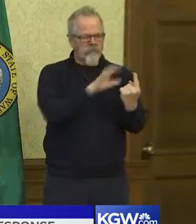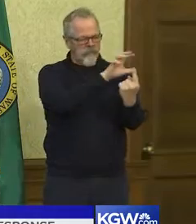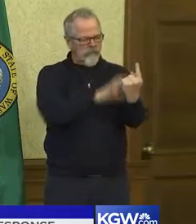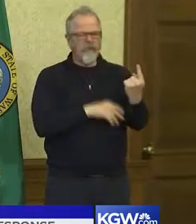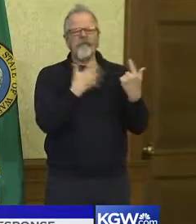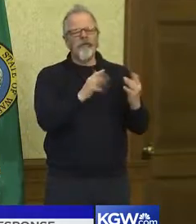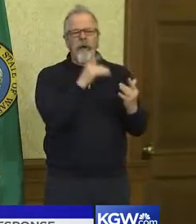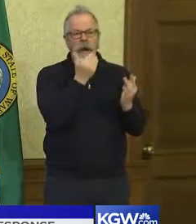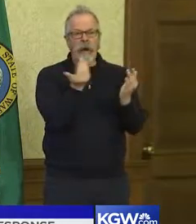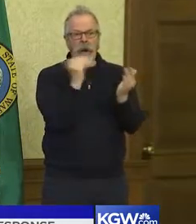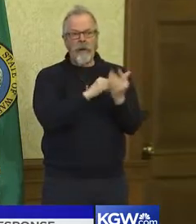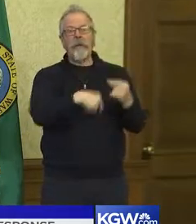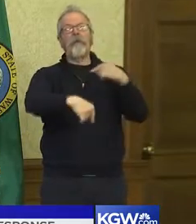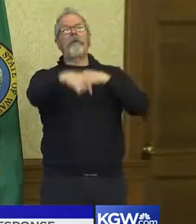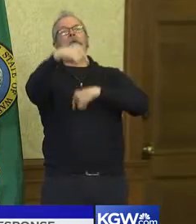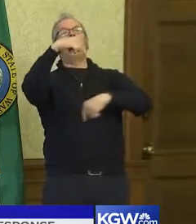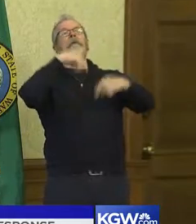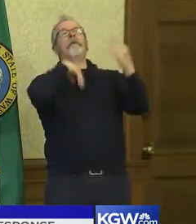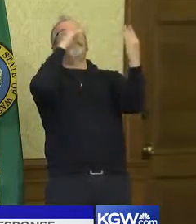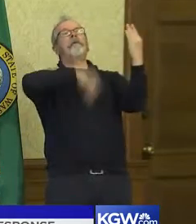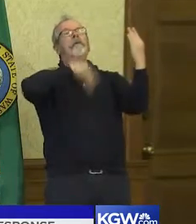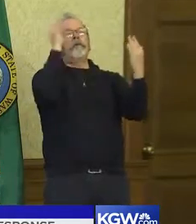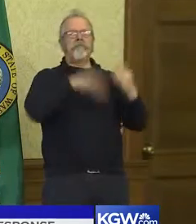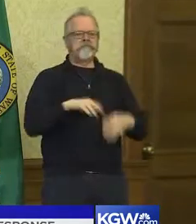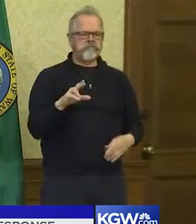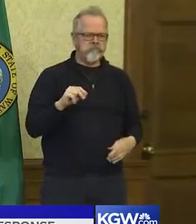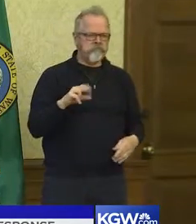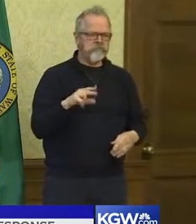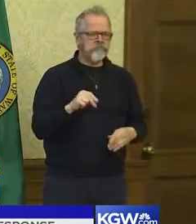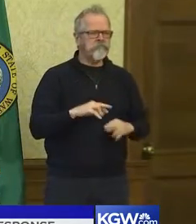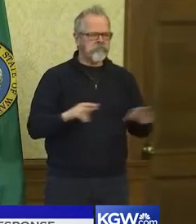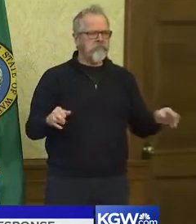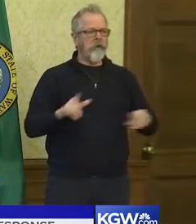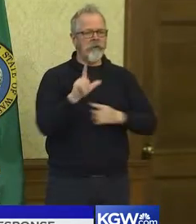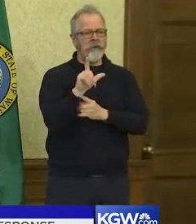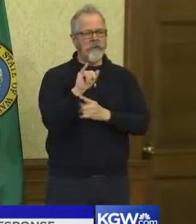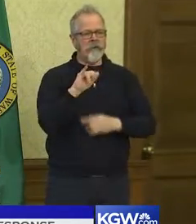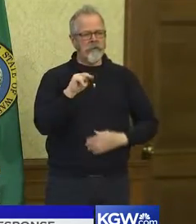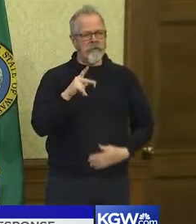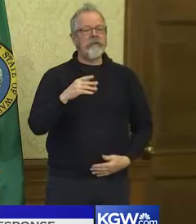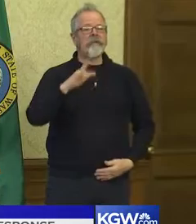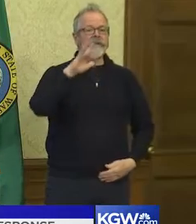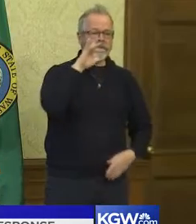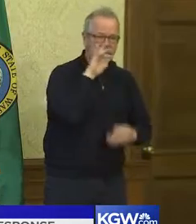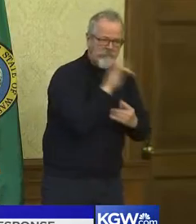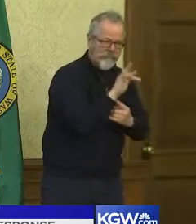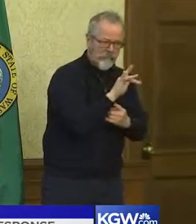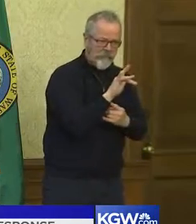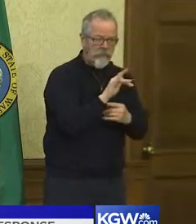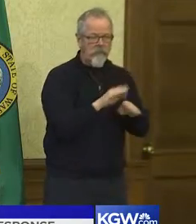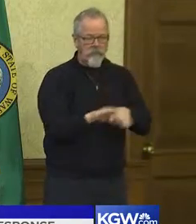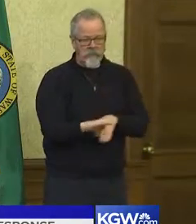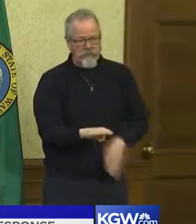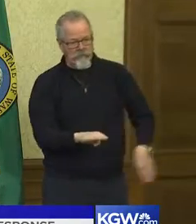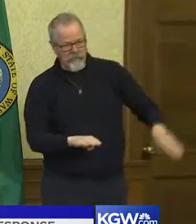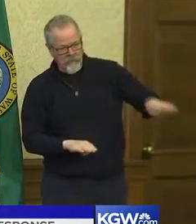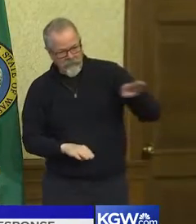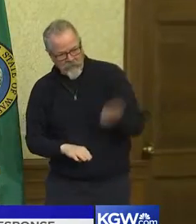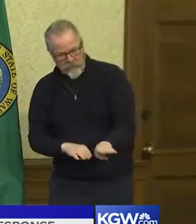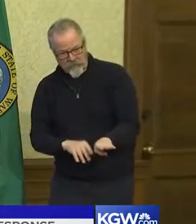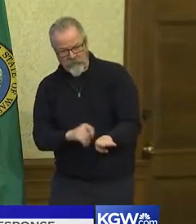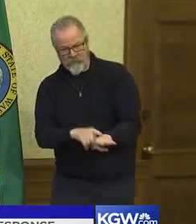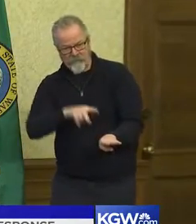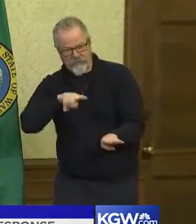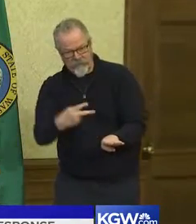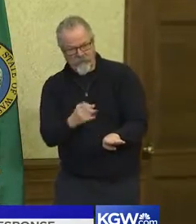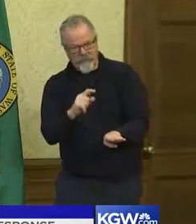Does that answer your question, Tom? But they do have to take an affirmative step. It won't happen automatically. It will not happen automatically. They